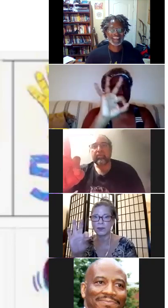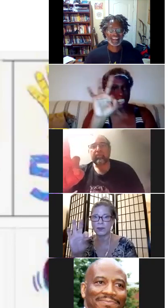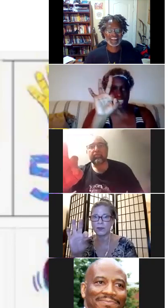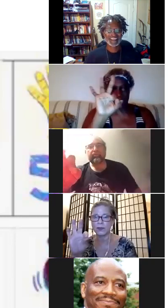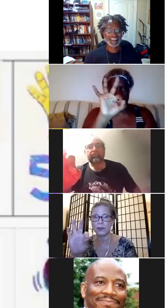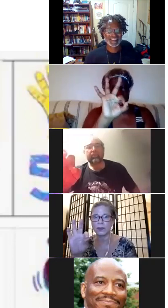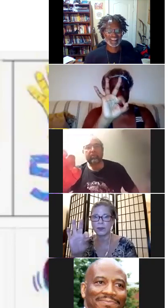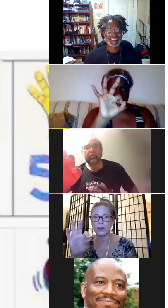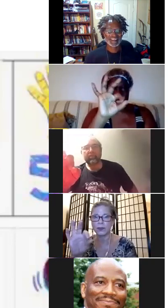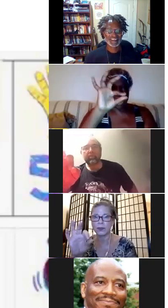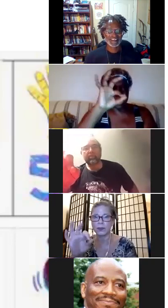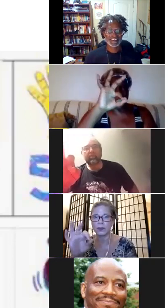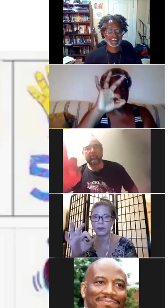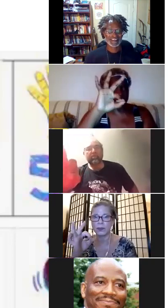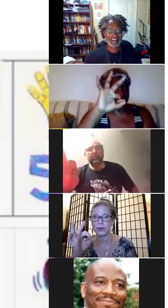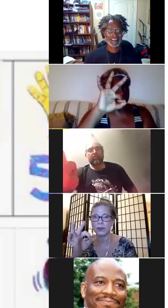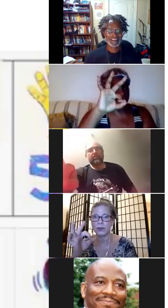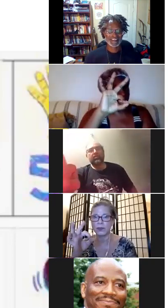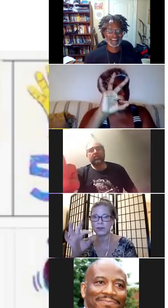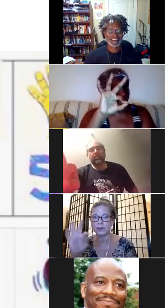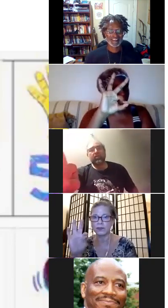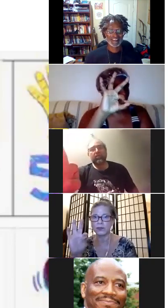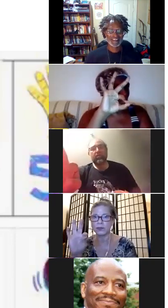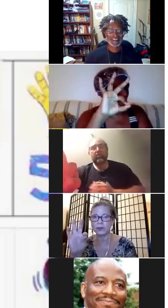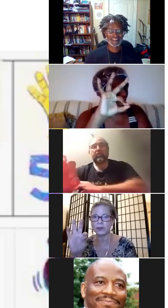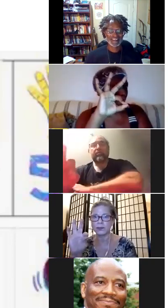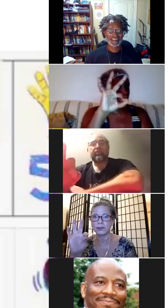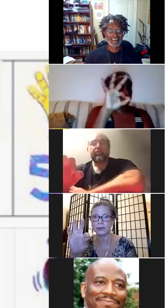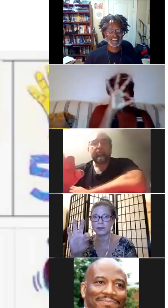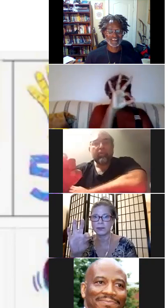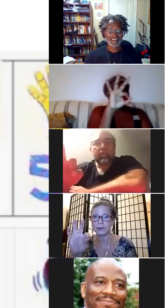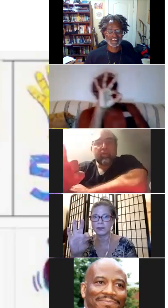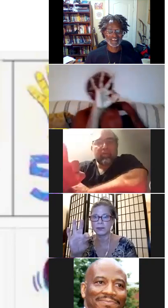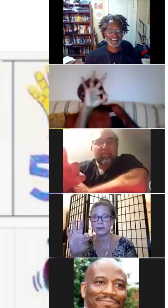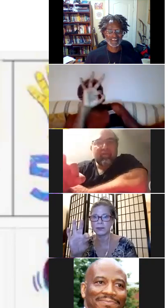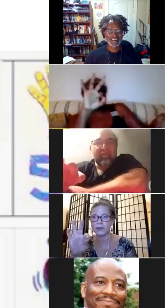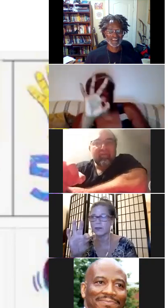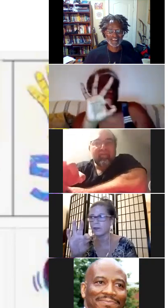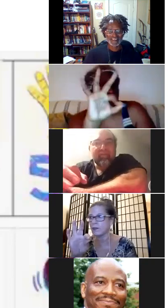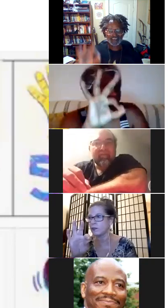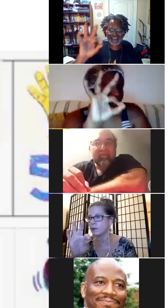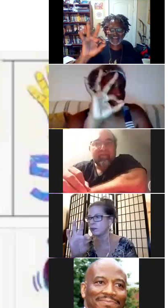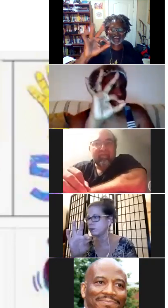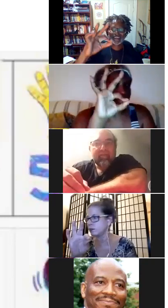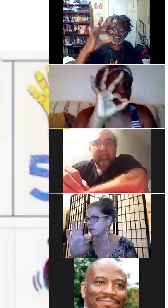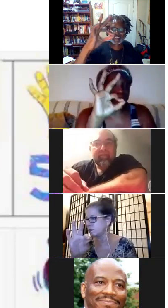like this. Okay. 9 is like this. Oh, okay. Got